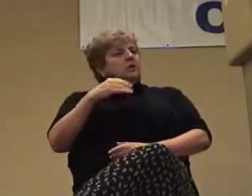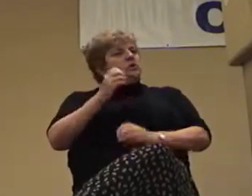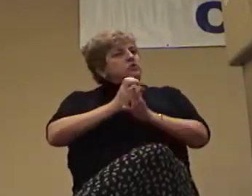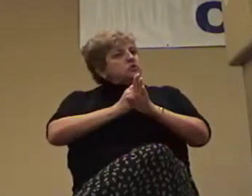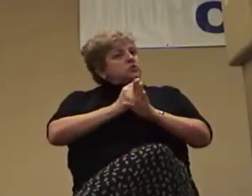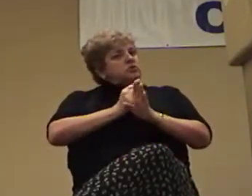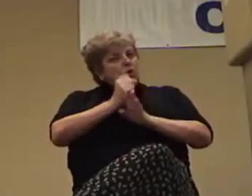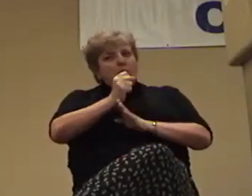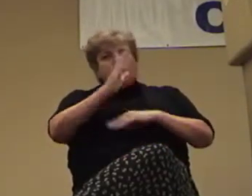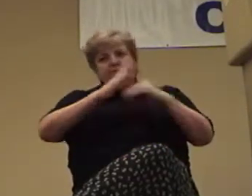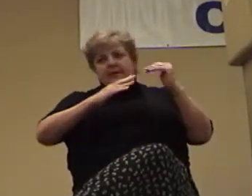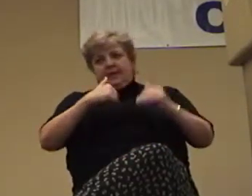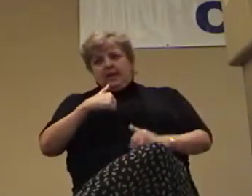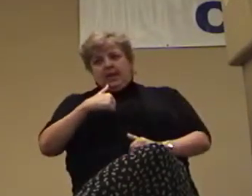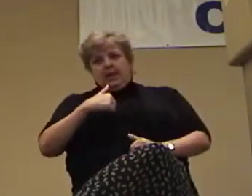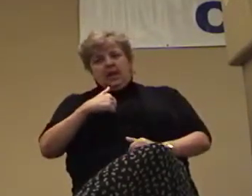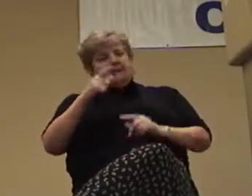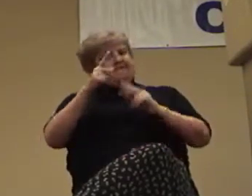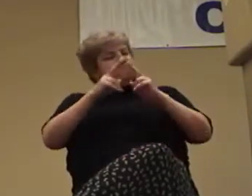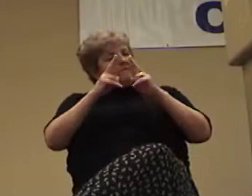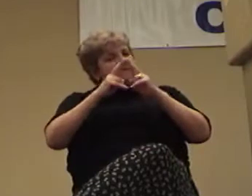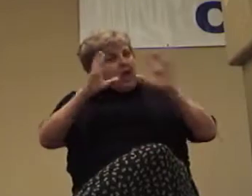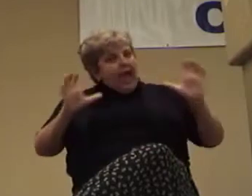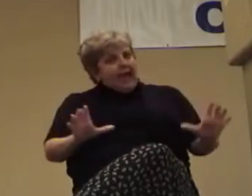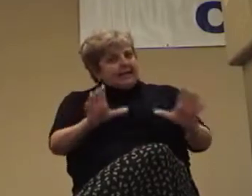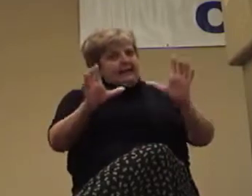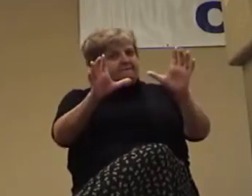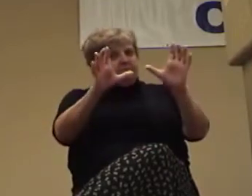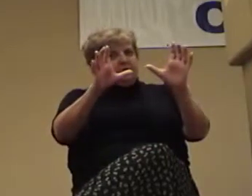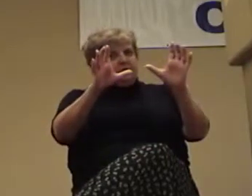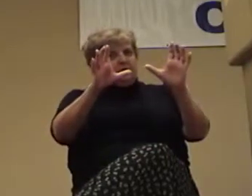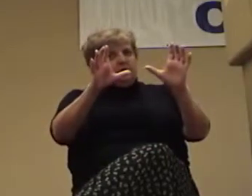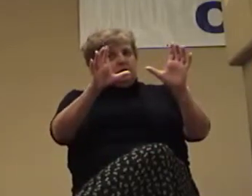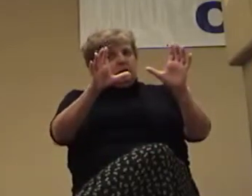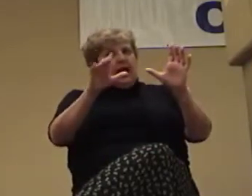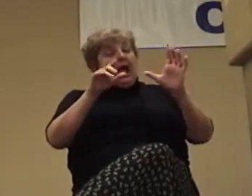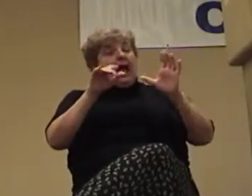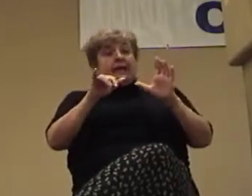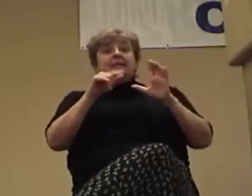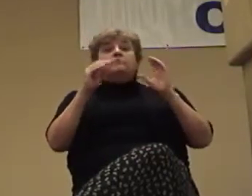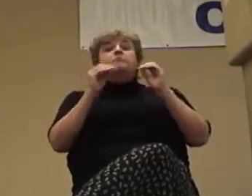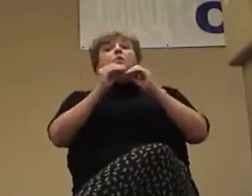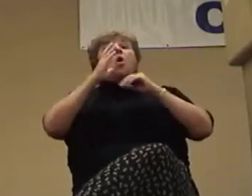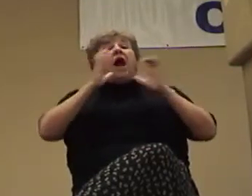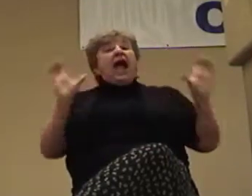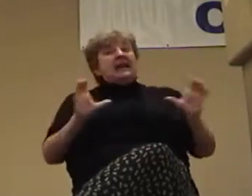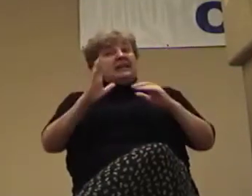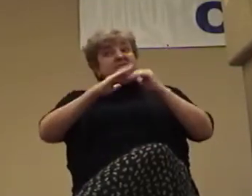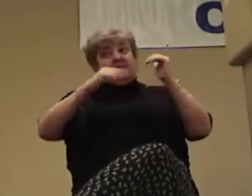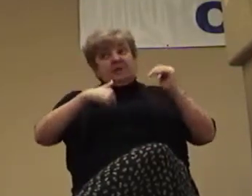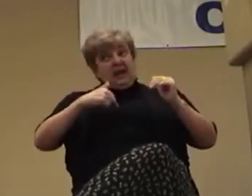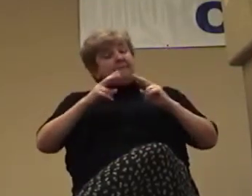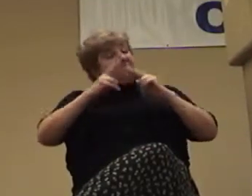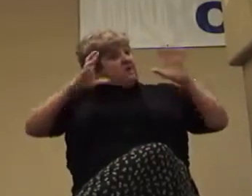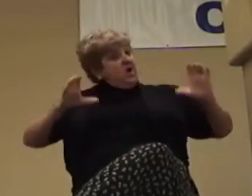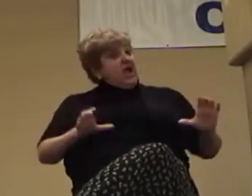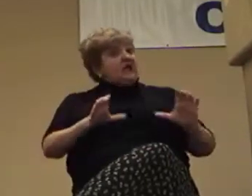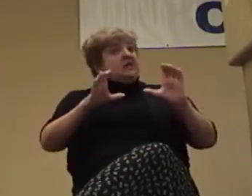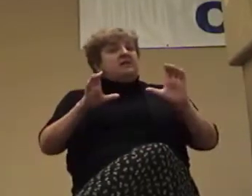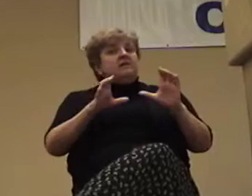active in Alcoholics Anonymous. I have only ever known active sobriety, and I am grateful. It has helped me weather the storms that you too will